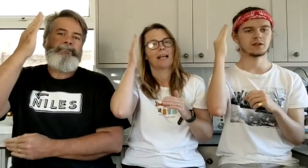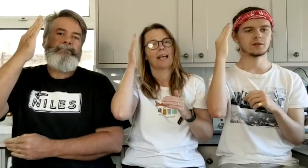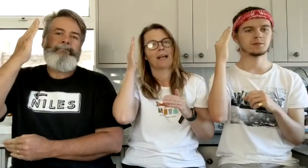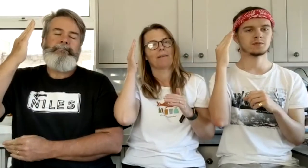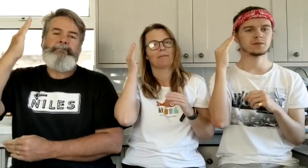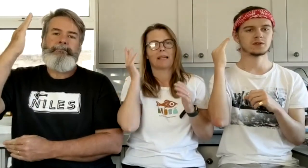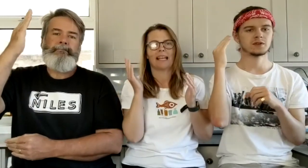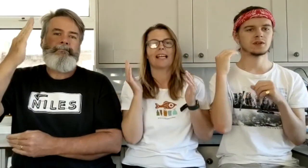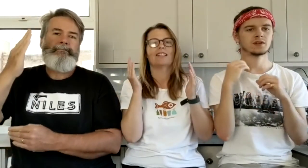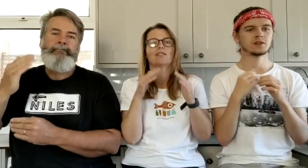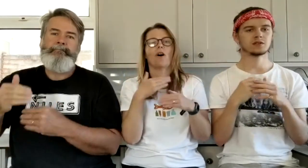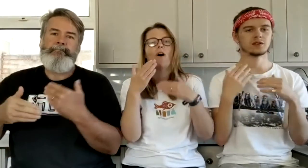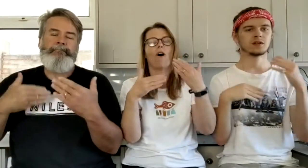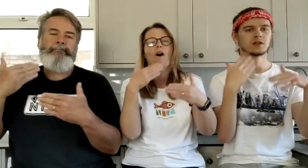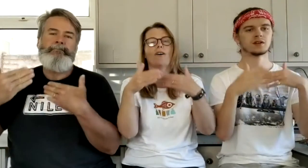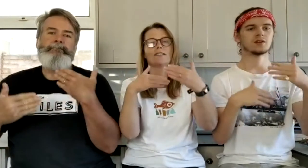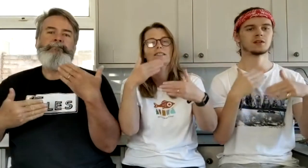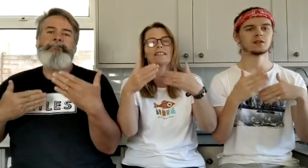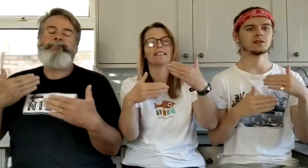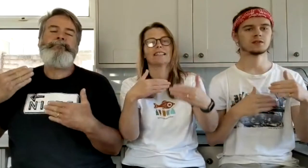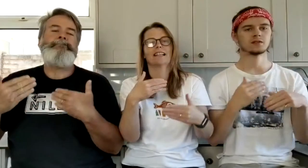dreams beat us.